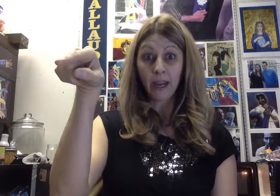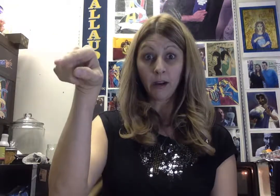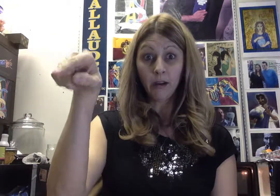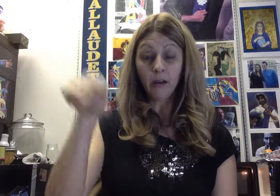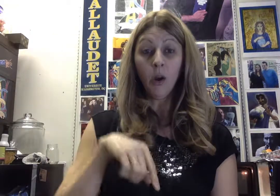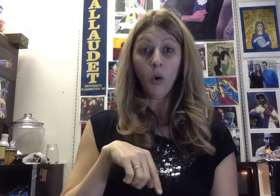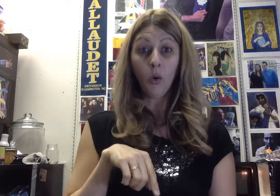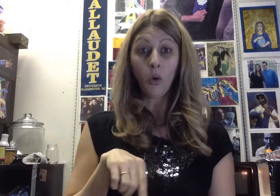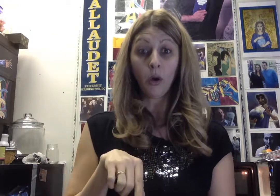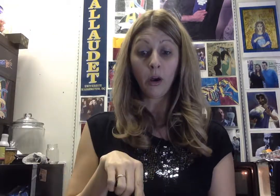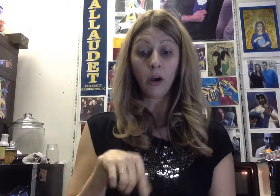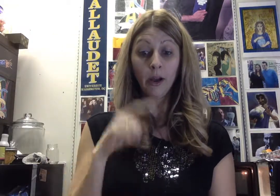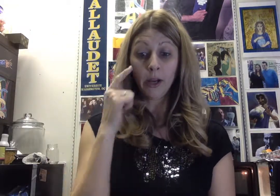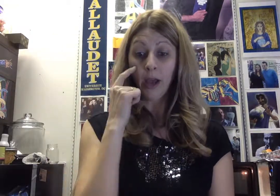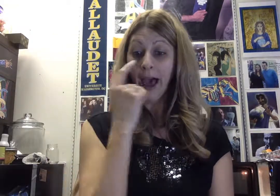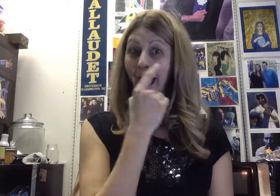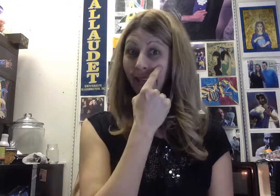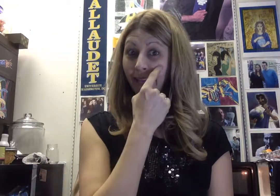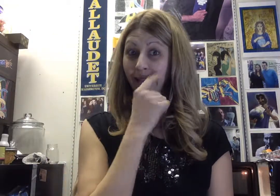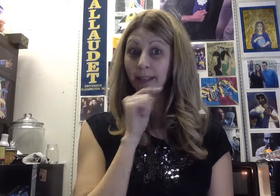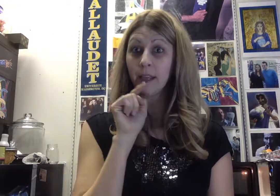there or eye gaze, like